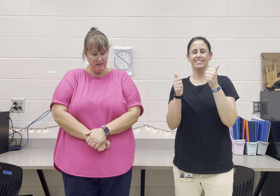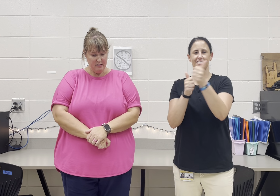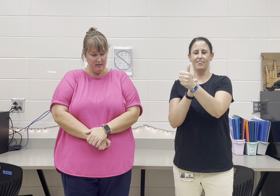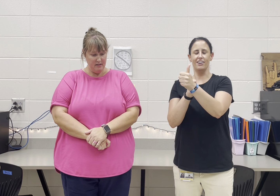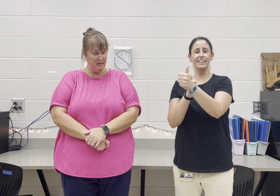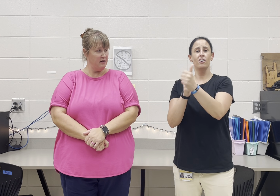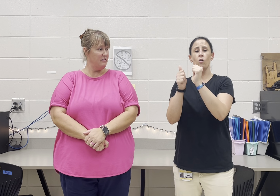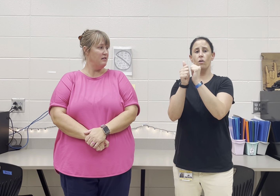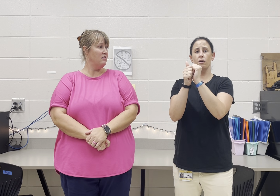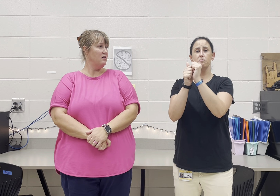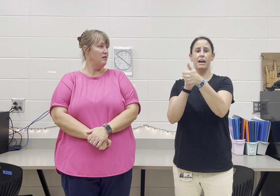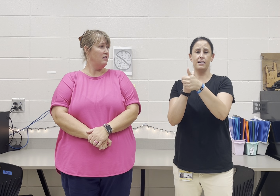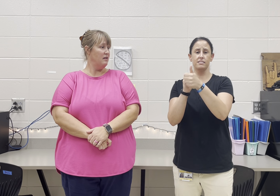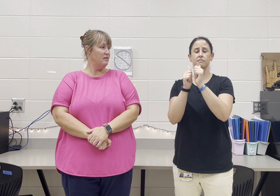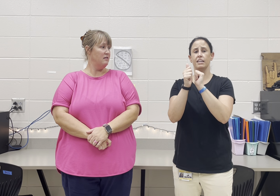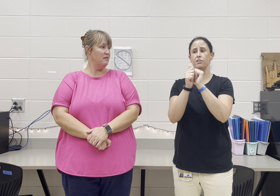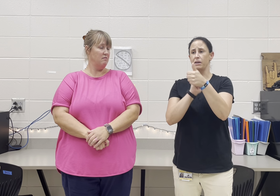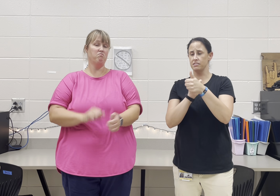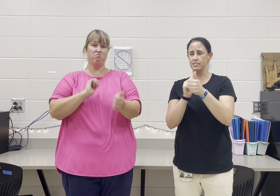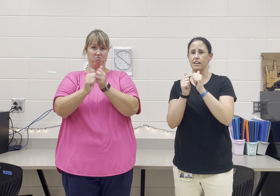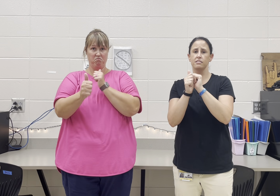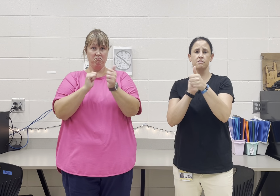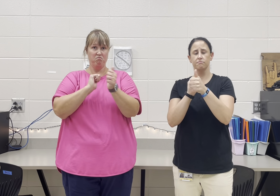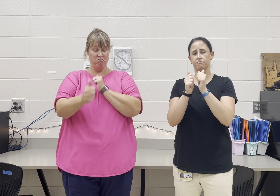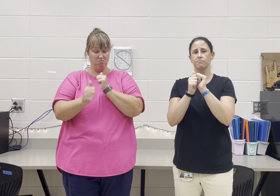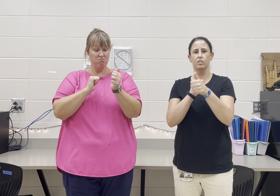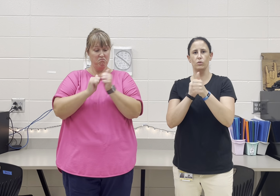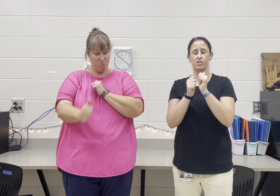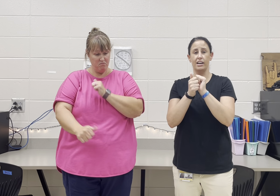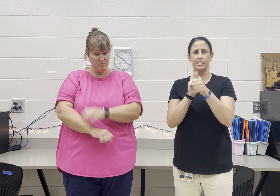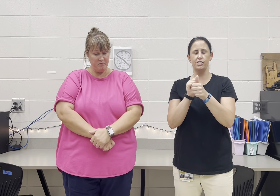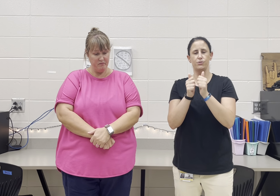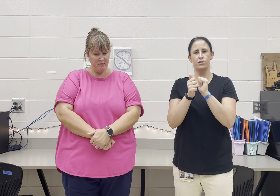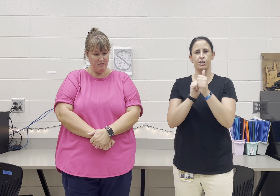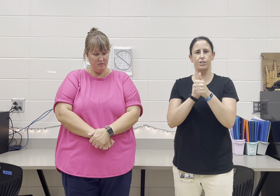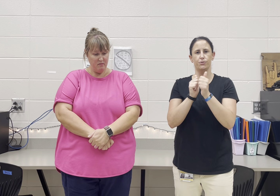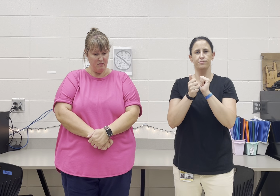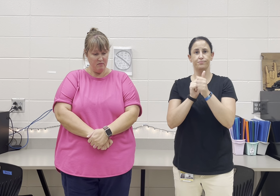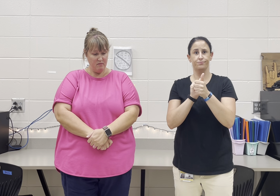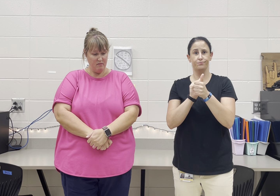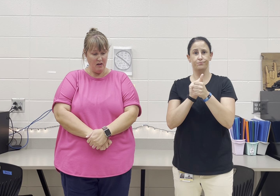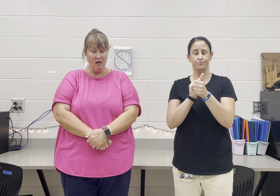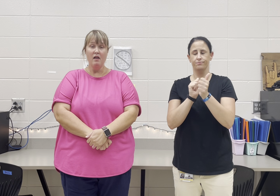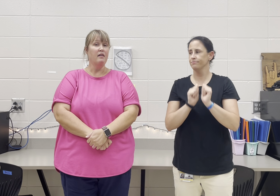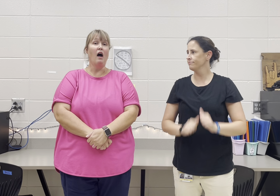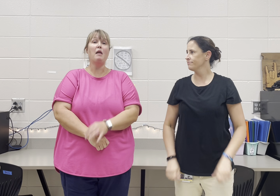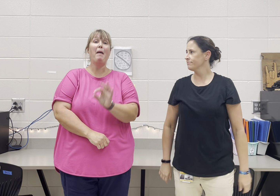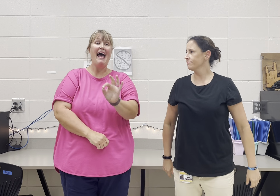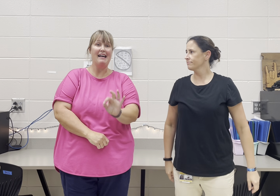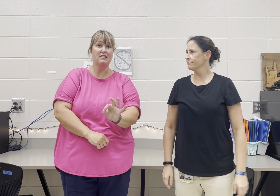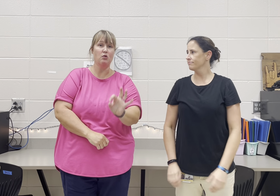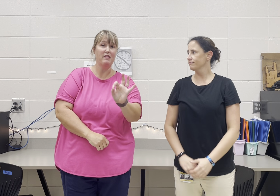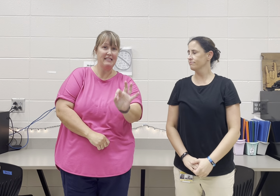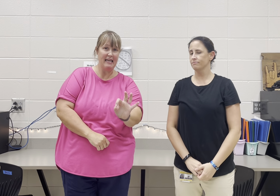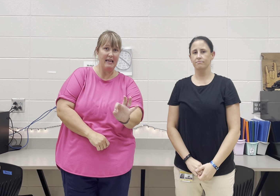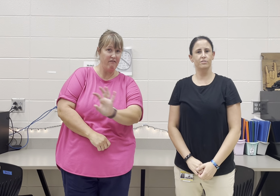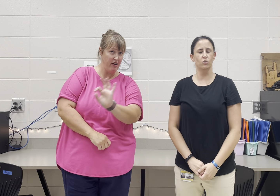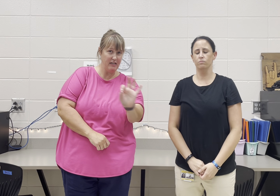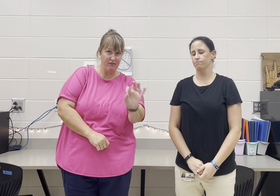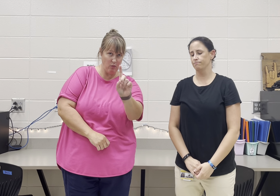All right. Or pass, like you passed a test, which I need you to do. Not passed with a T. Nope. Very different